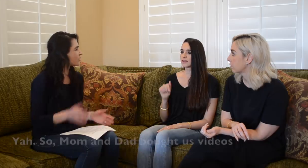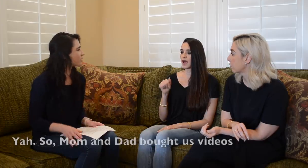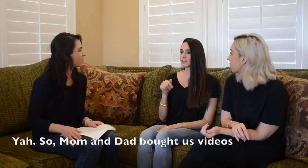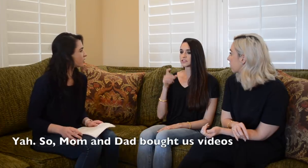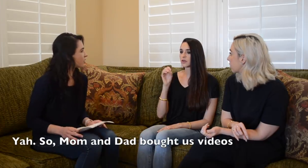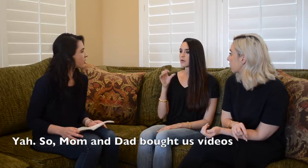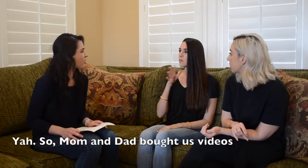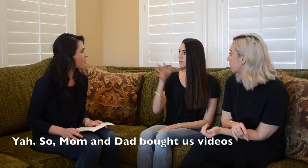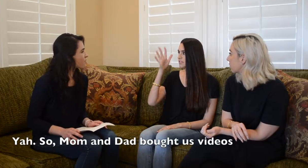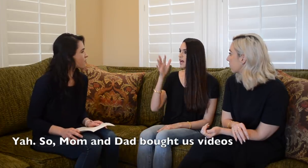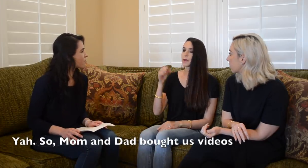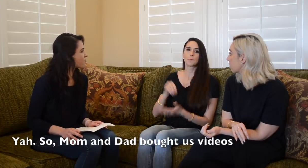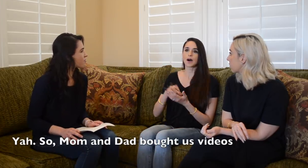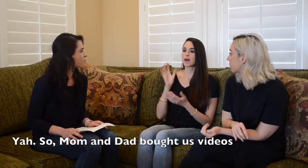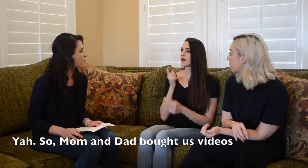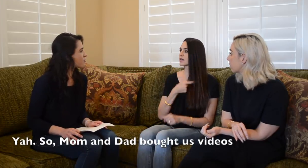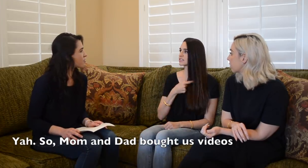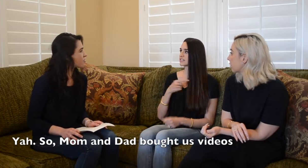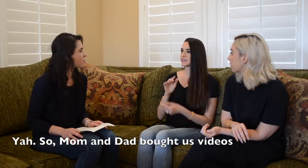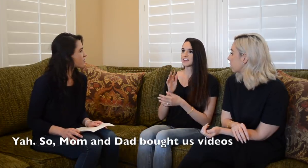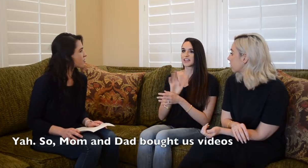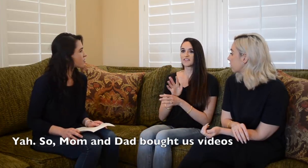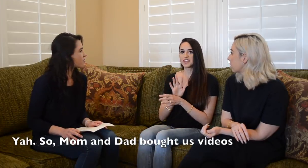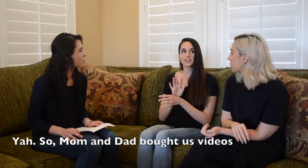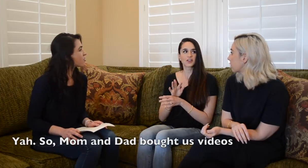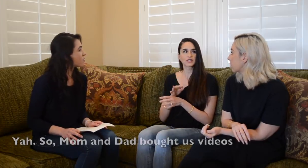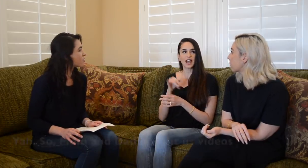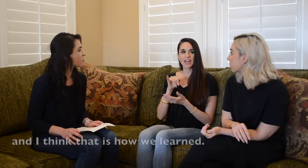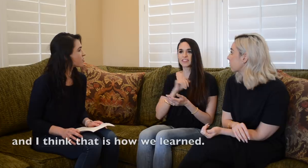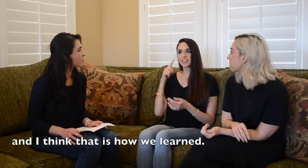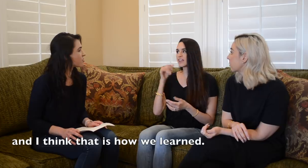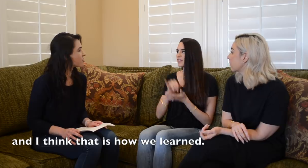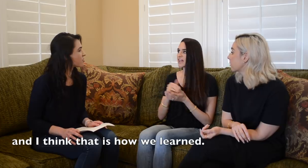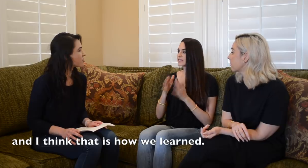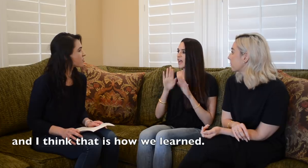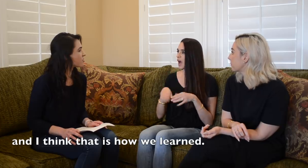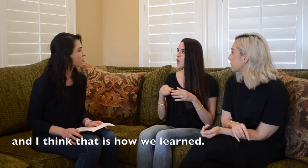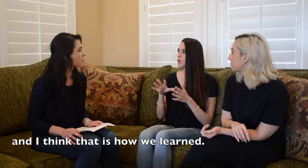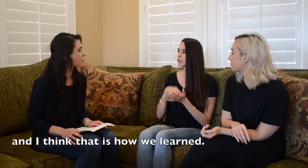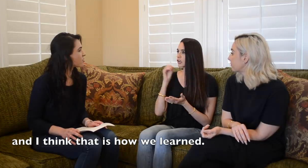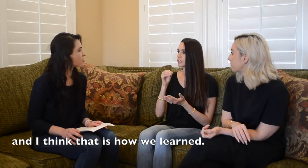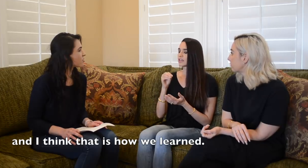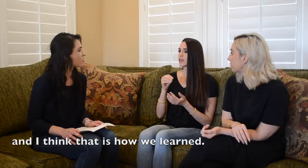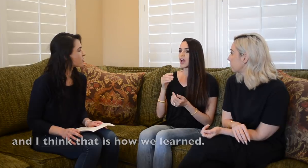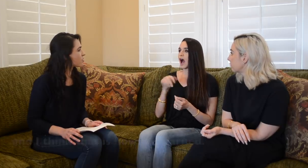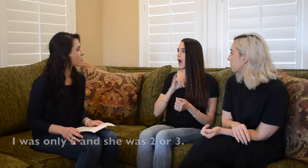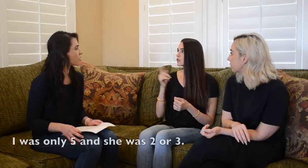Yeah, so mom and dad bought us like videos, and I think that's how we learned. Like, I was